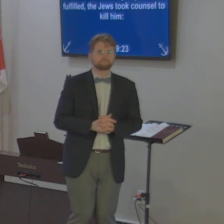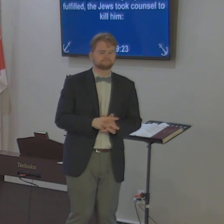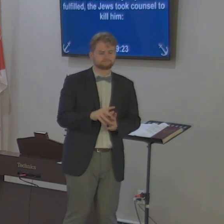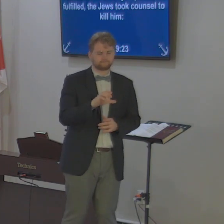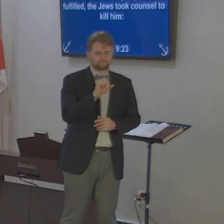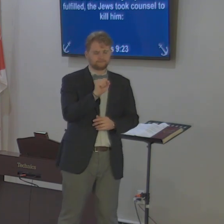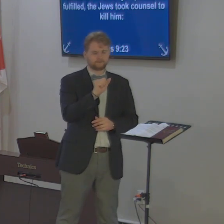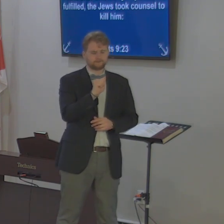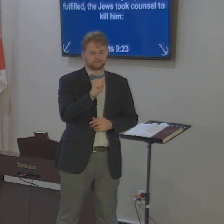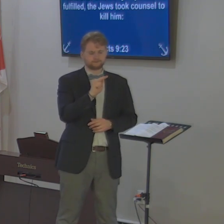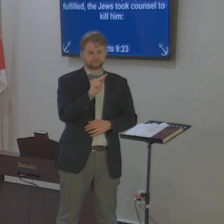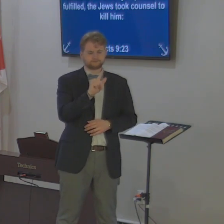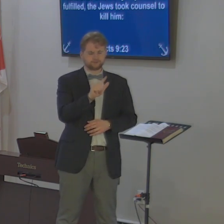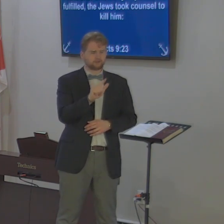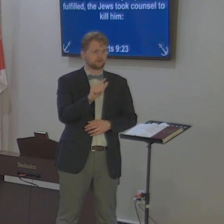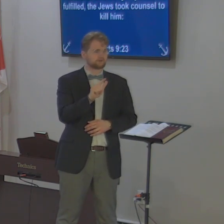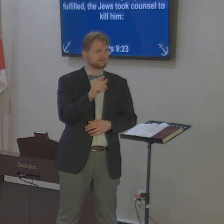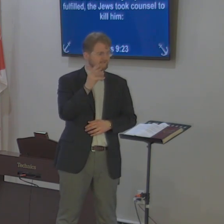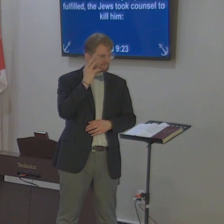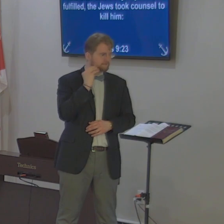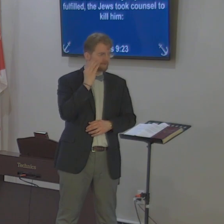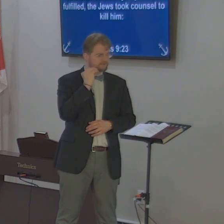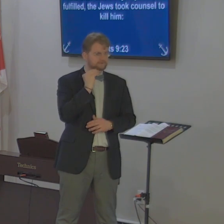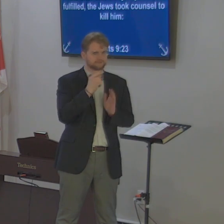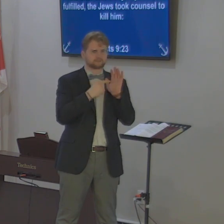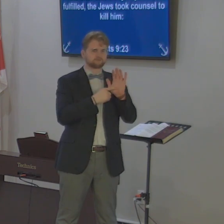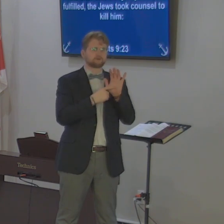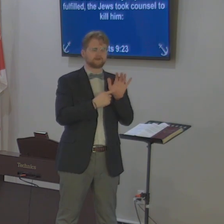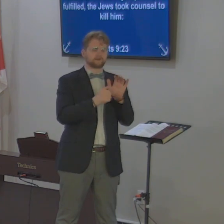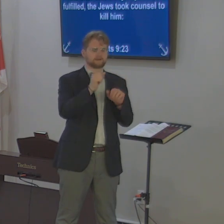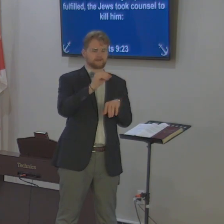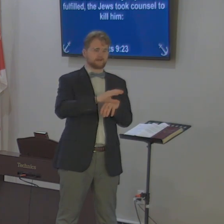Saul experienced it, as illustrated in Acts chapter 9.